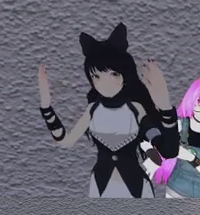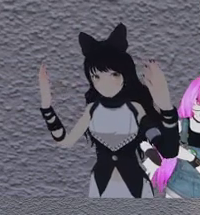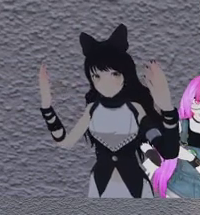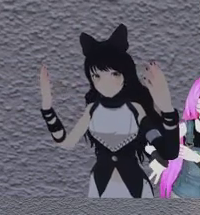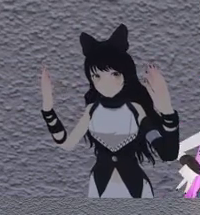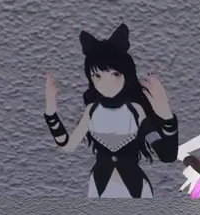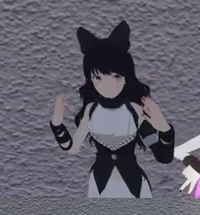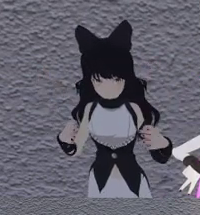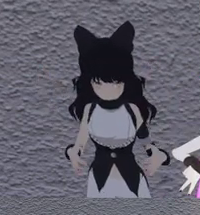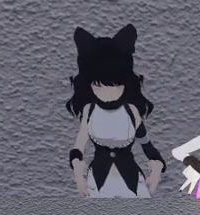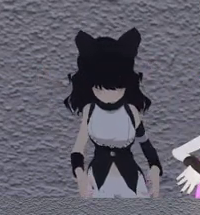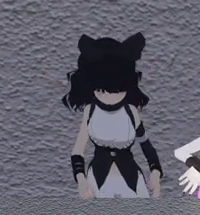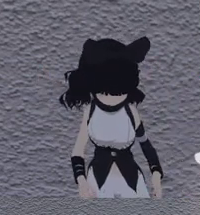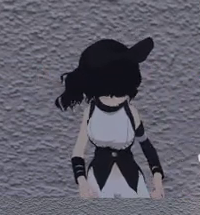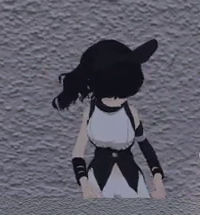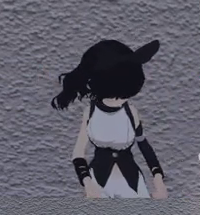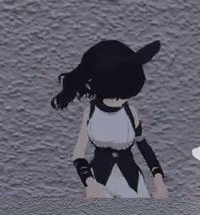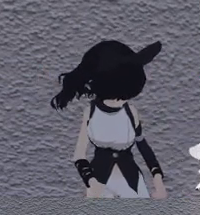Open.